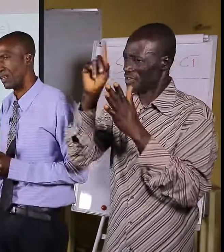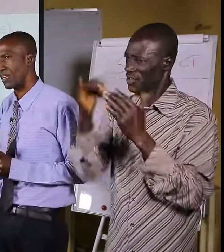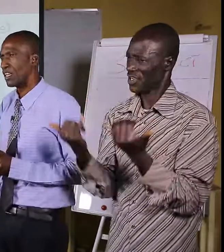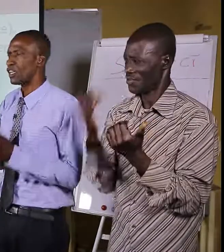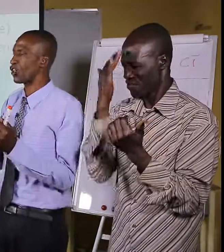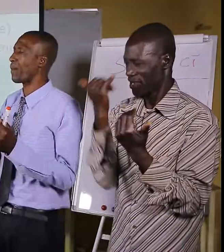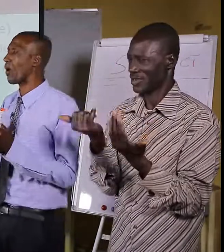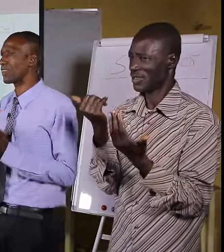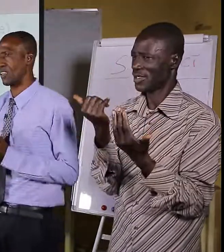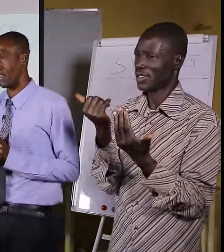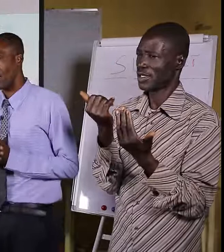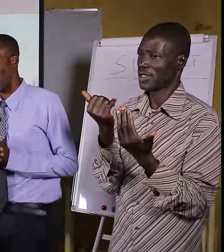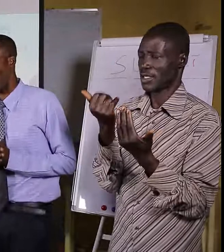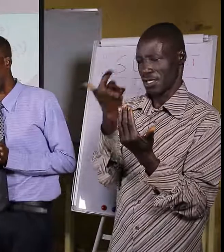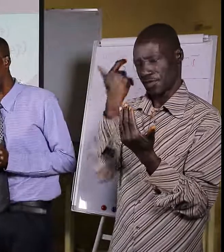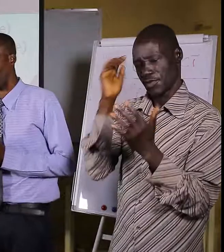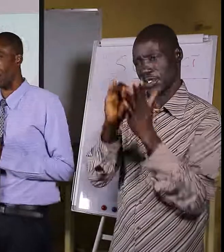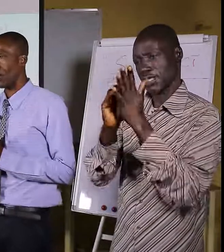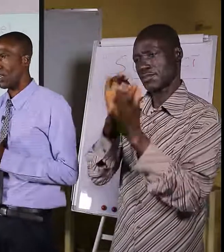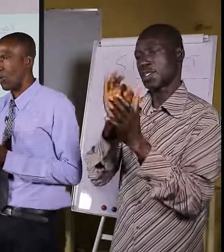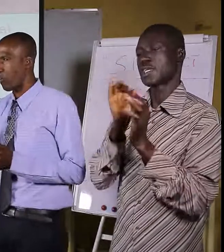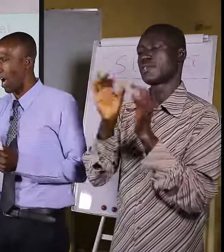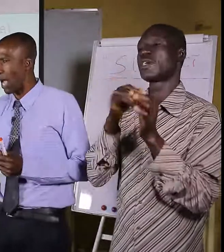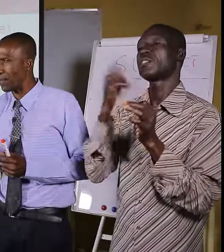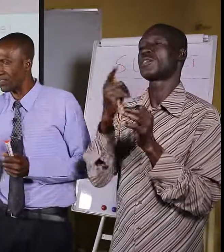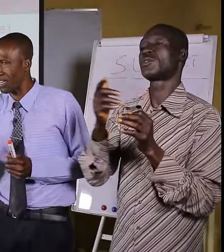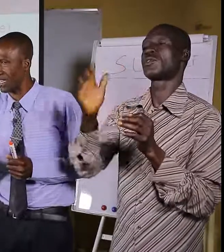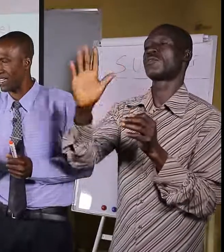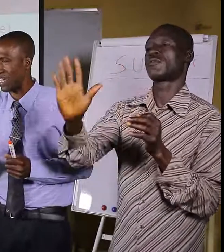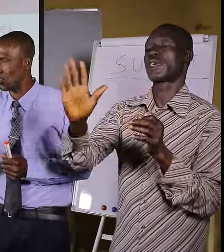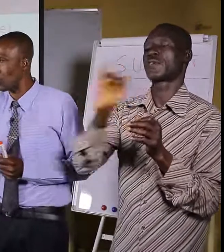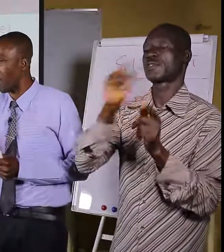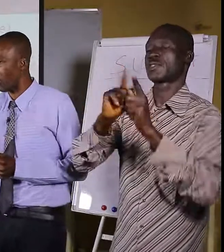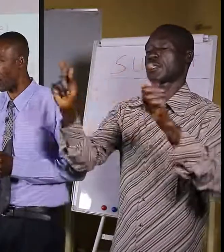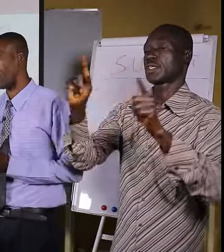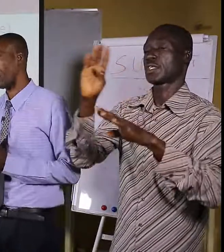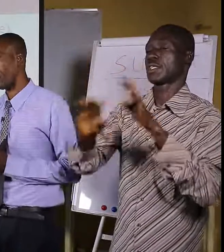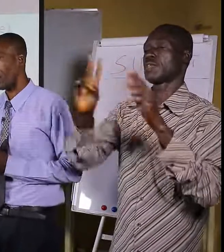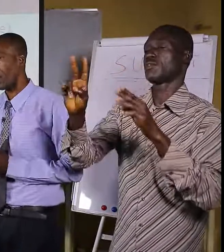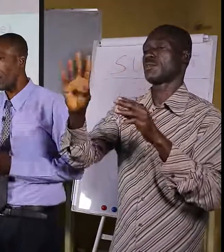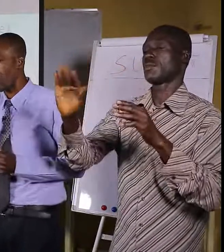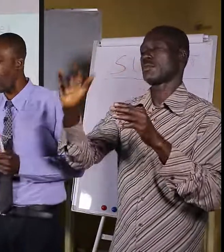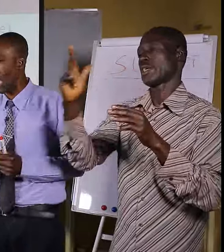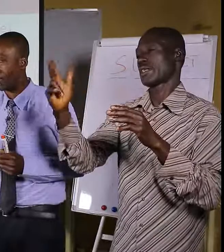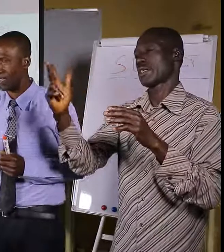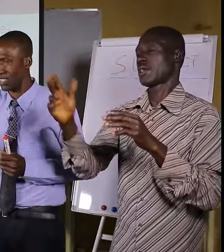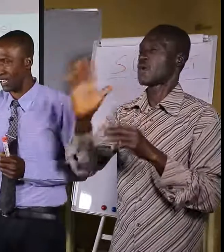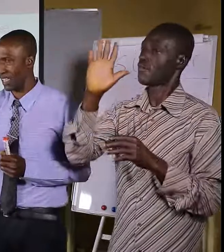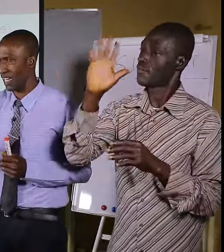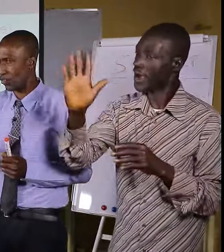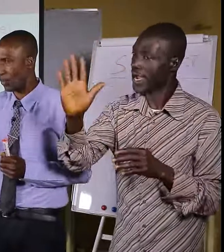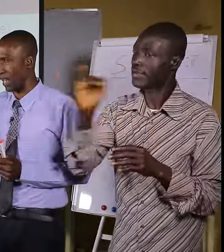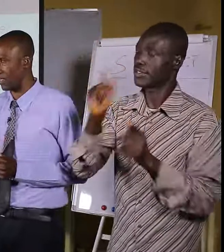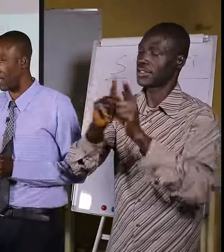there? Supposing I say 5 is greater than 2 by 3. 5 is